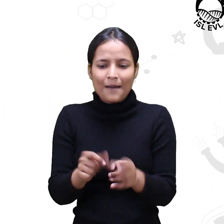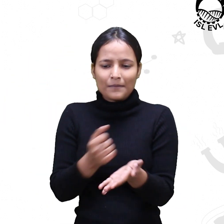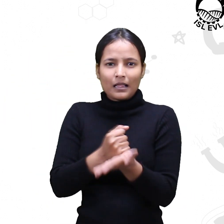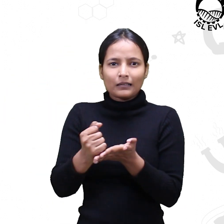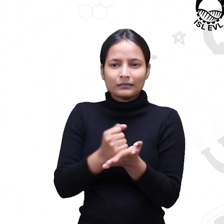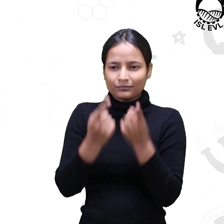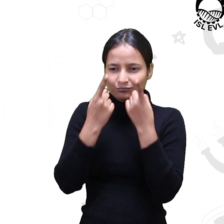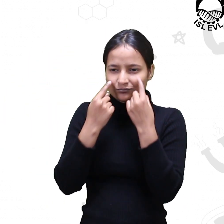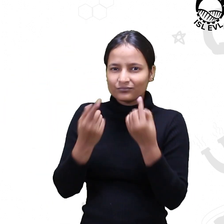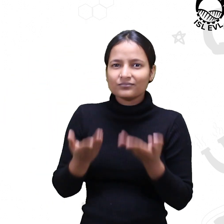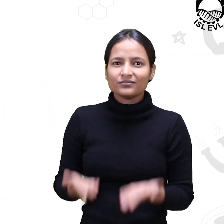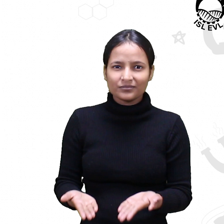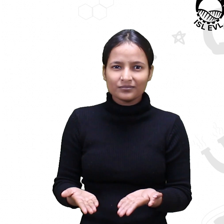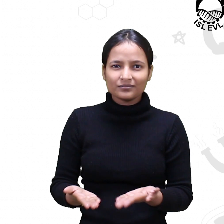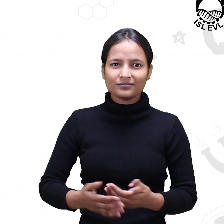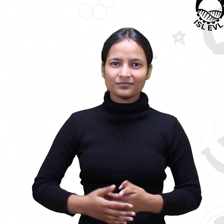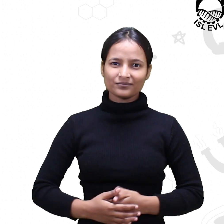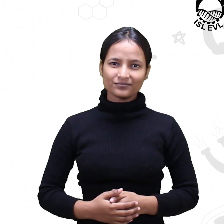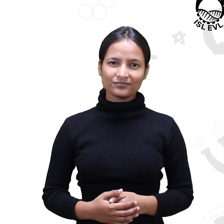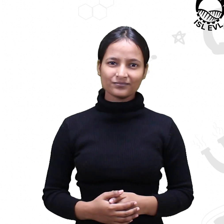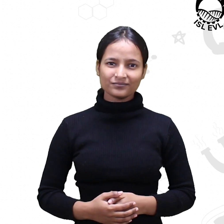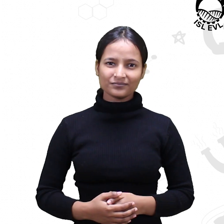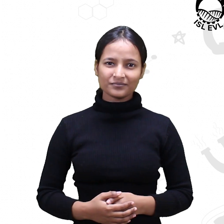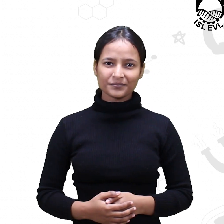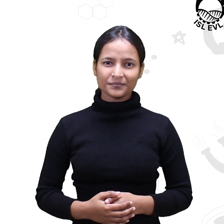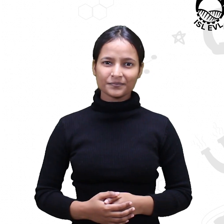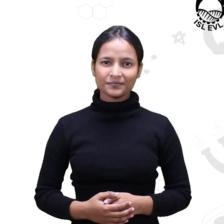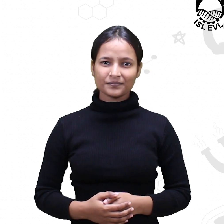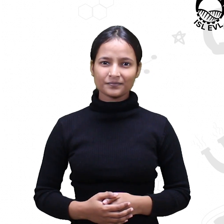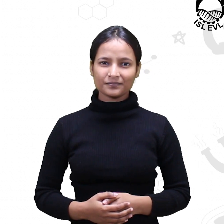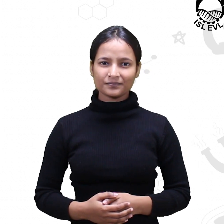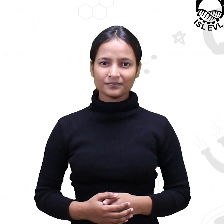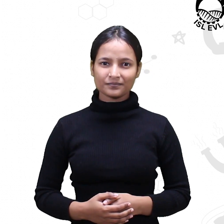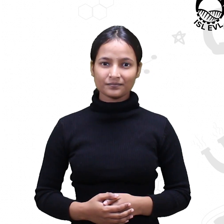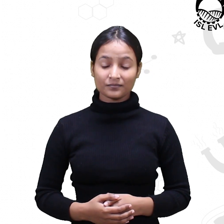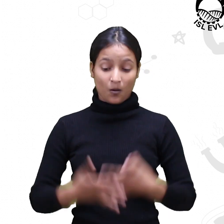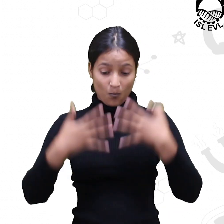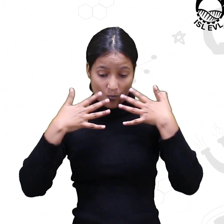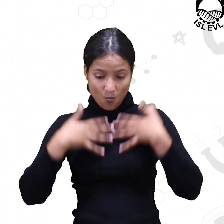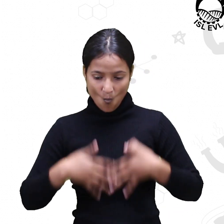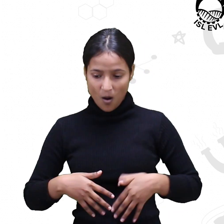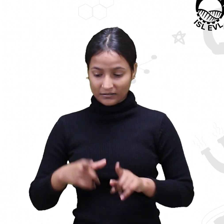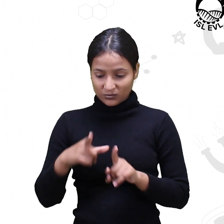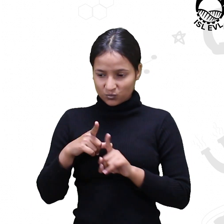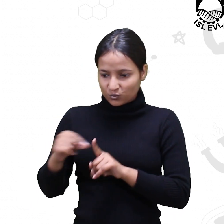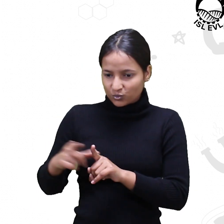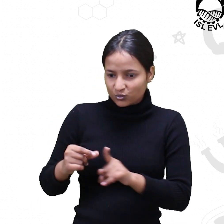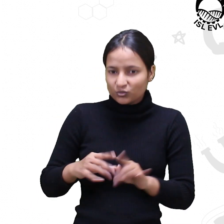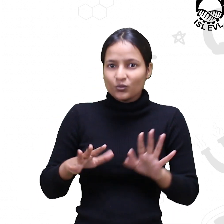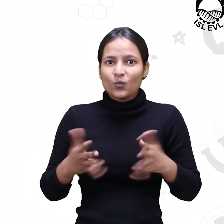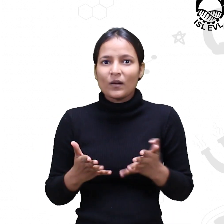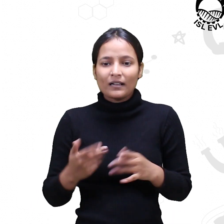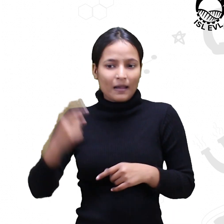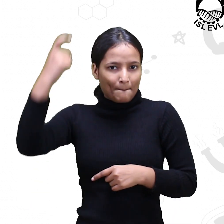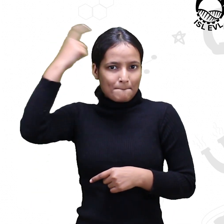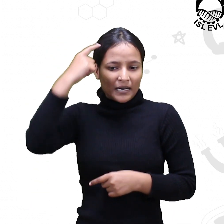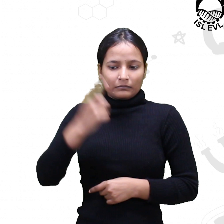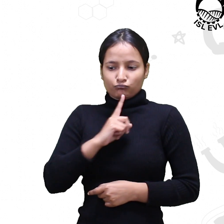components. Like we say, practice makes perfect. The body tries to test out each of the new components it made